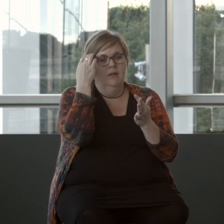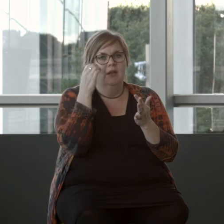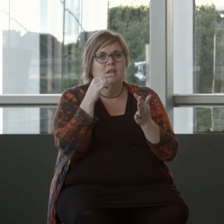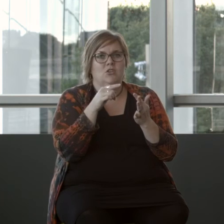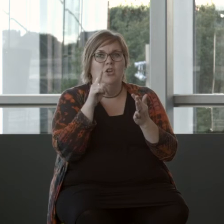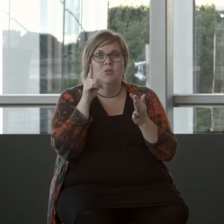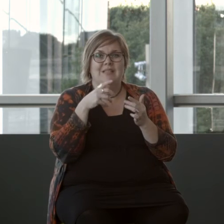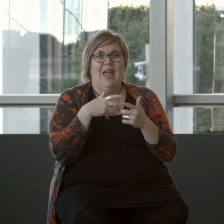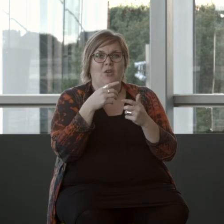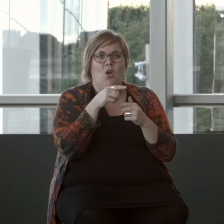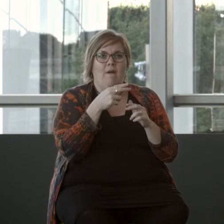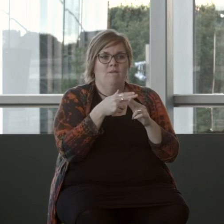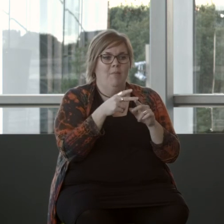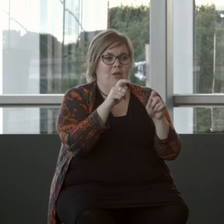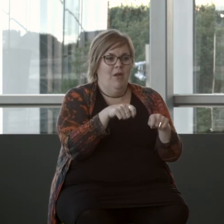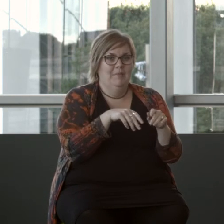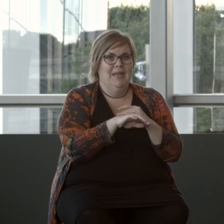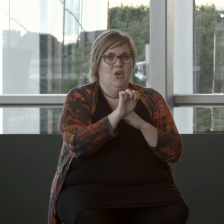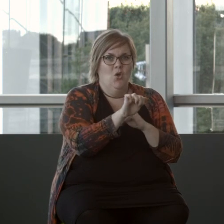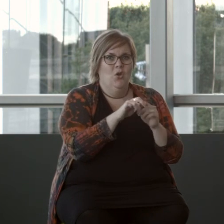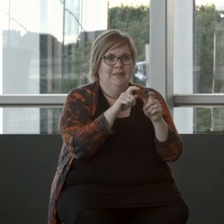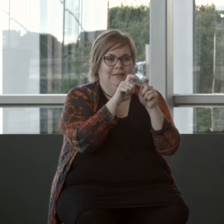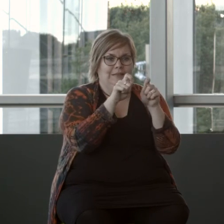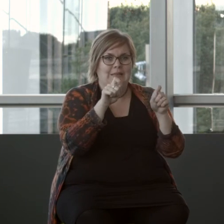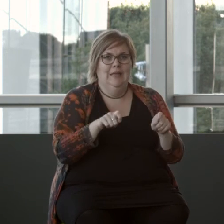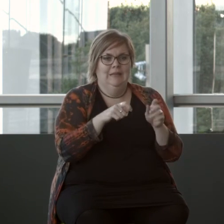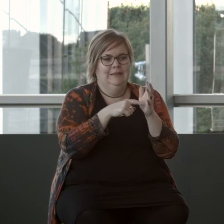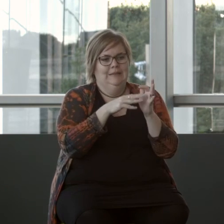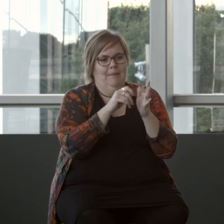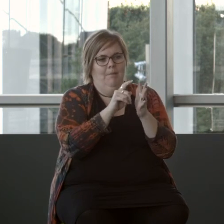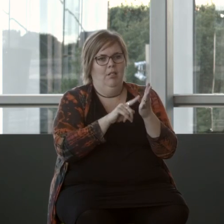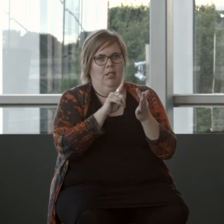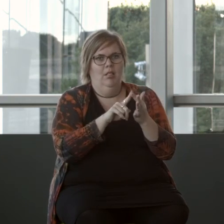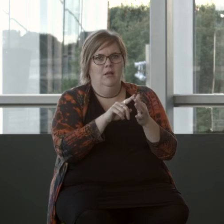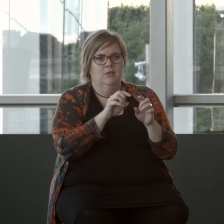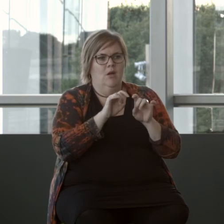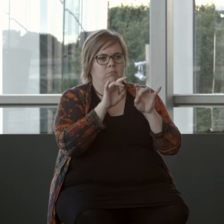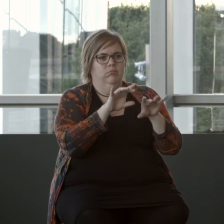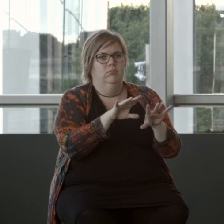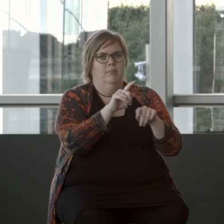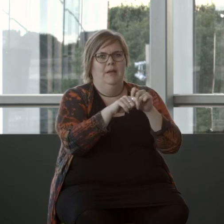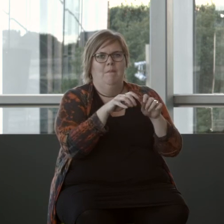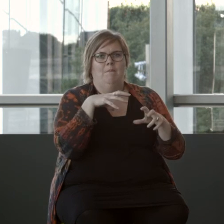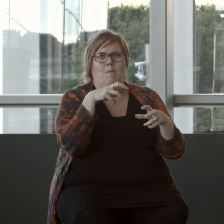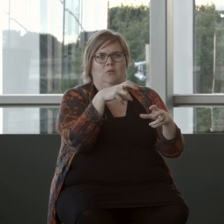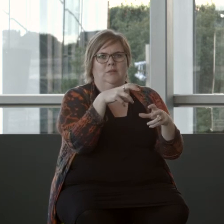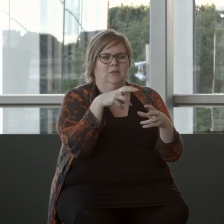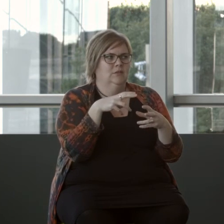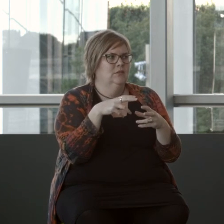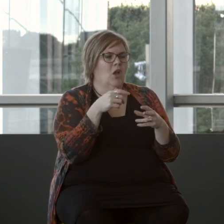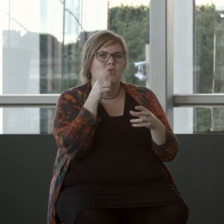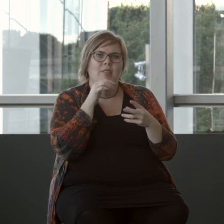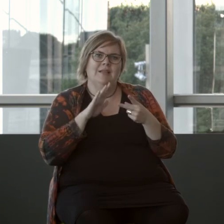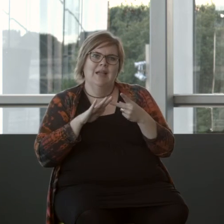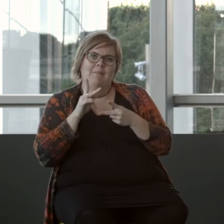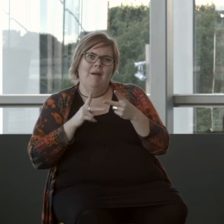at her for being raped in her temple, so she transformed her into a monster. I knew the second half of the story, but